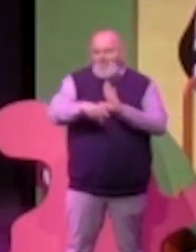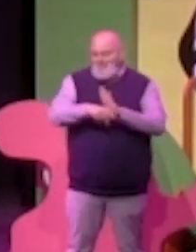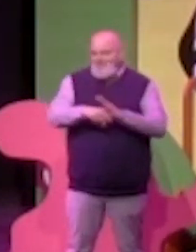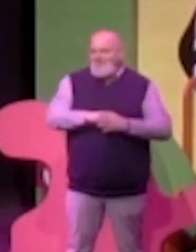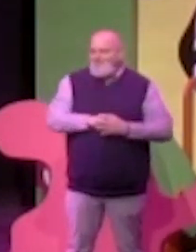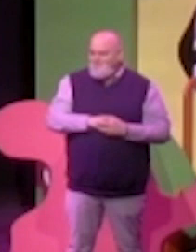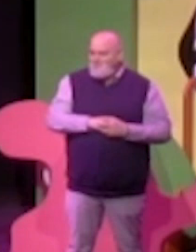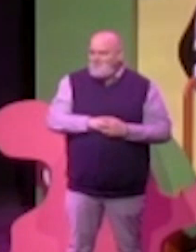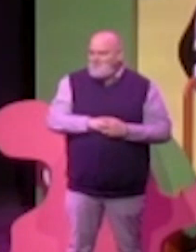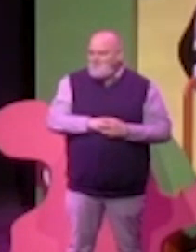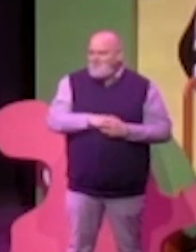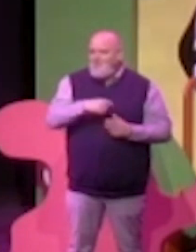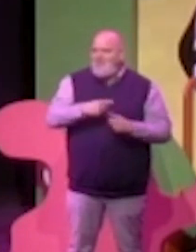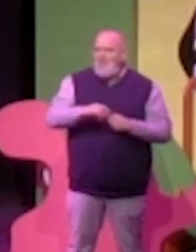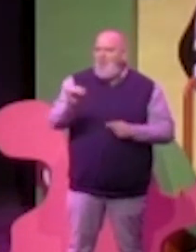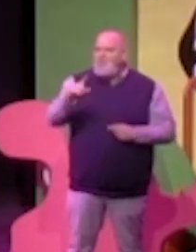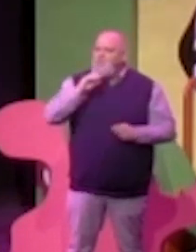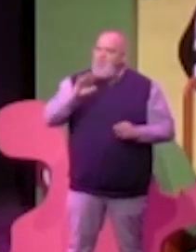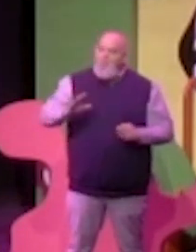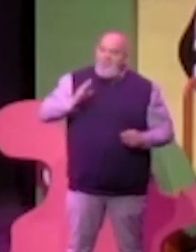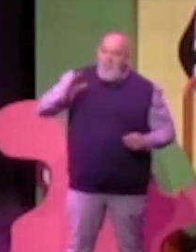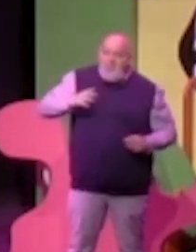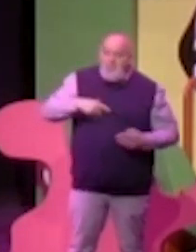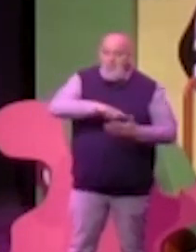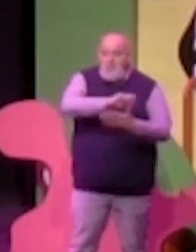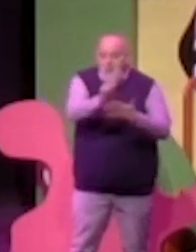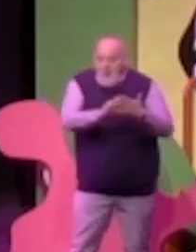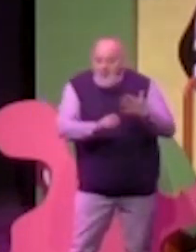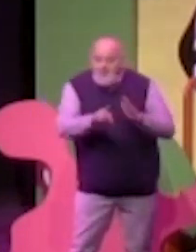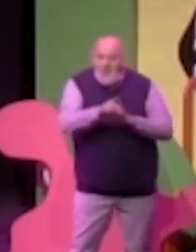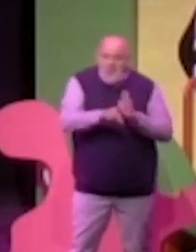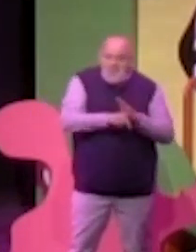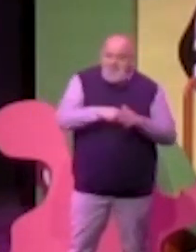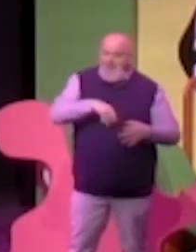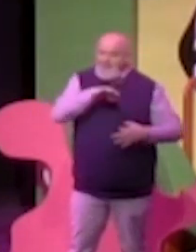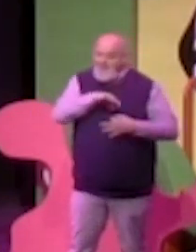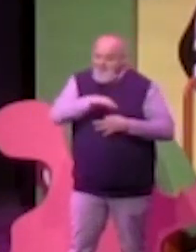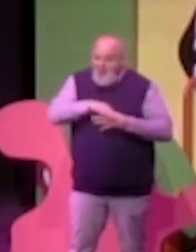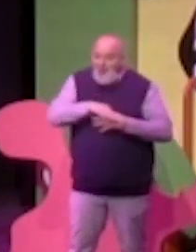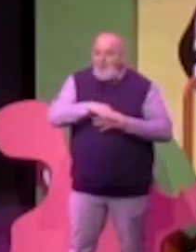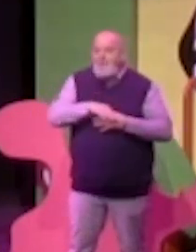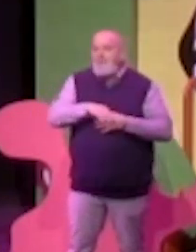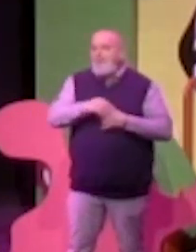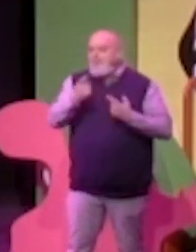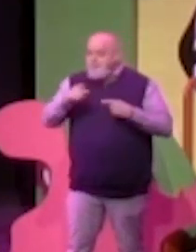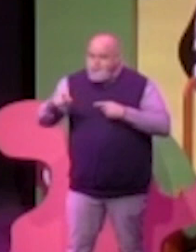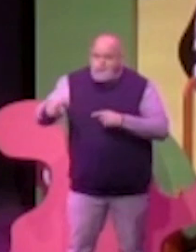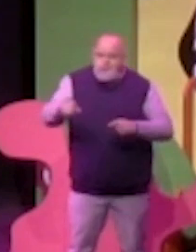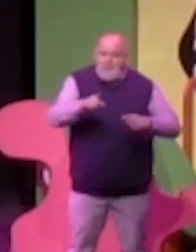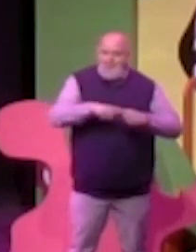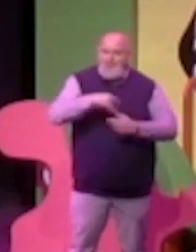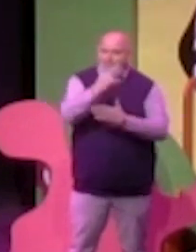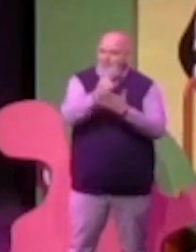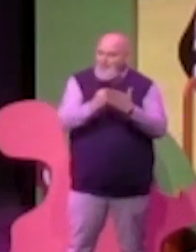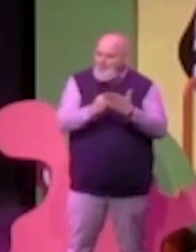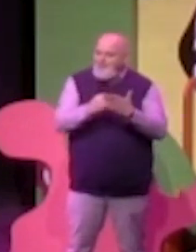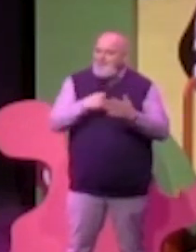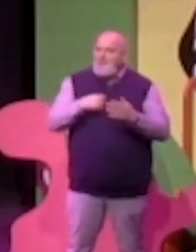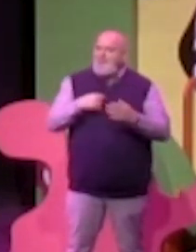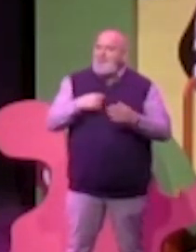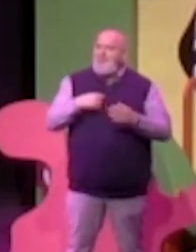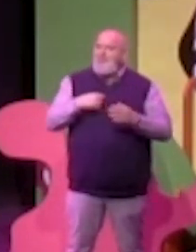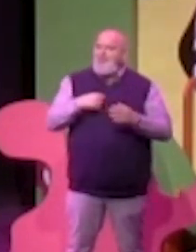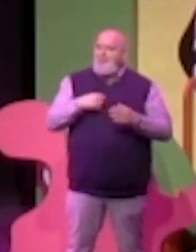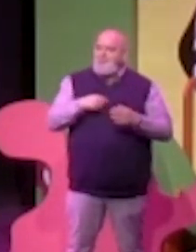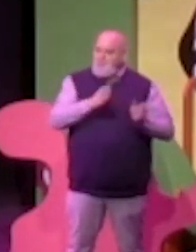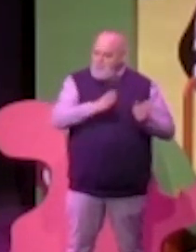policy. But then we also have things that are more formalized, like written policies that then get voted on by the Board of Supervisors, like the Arts Ed Regional Blueprint, you